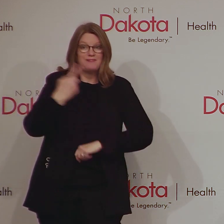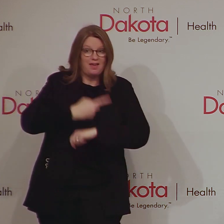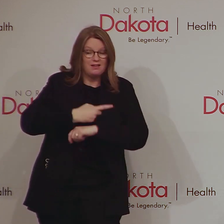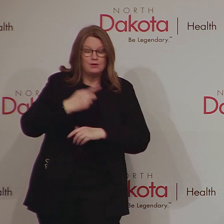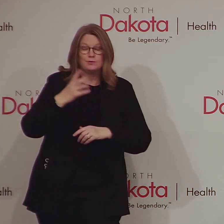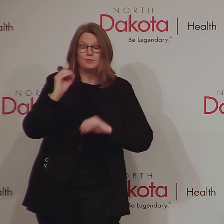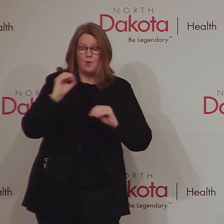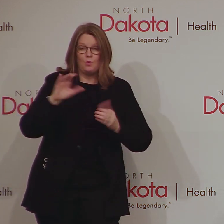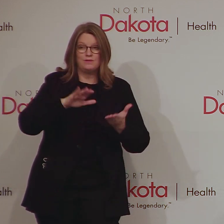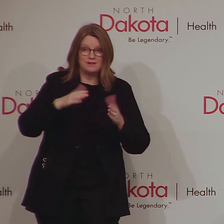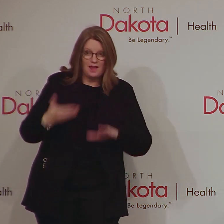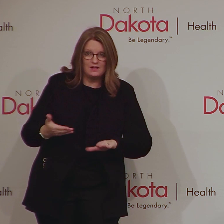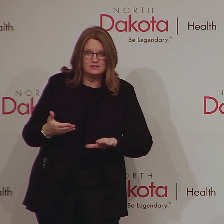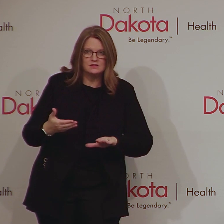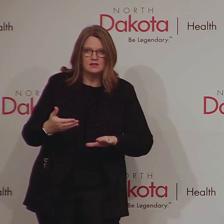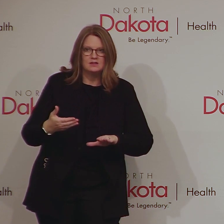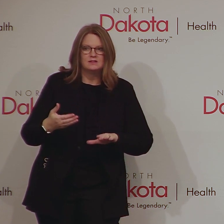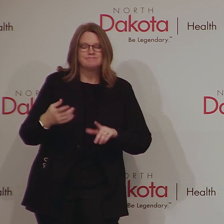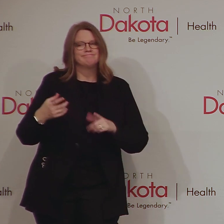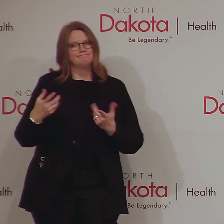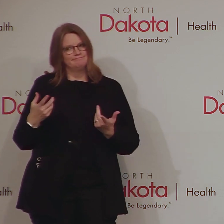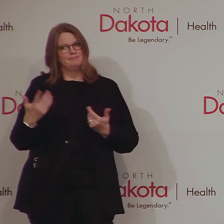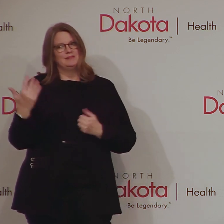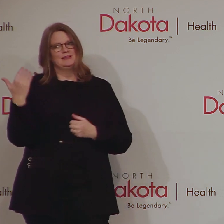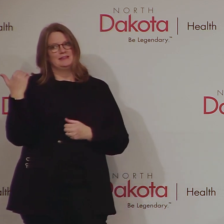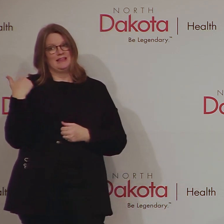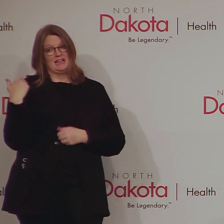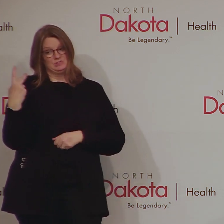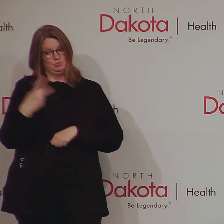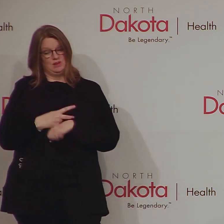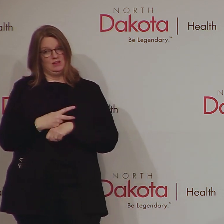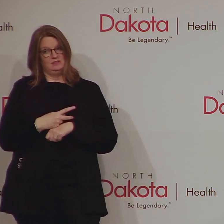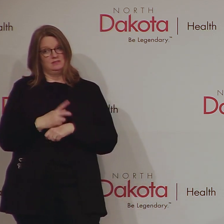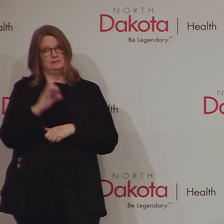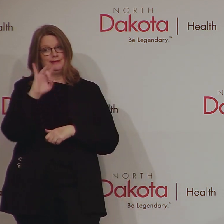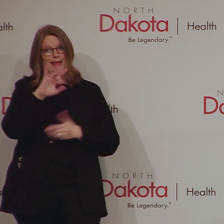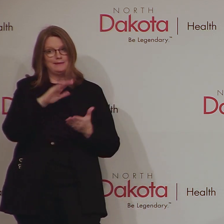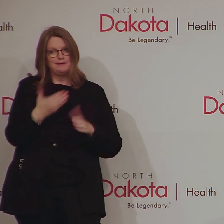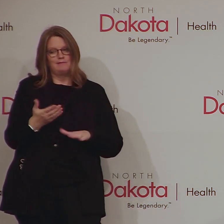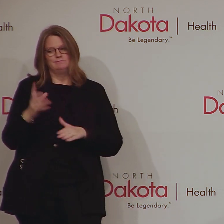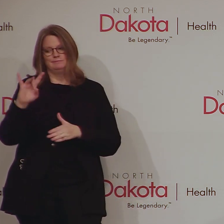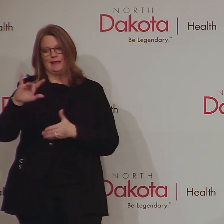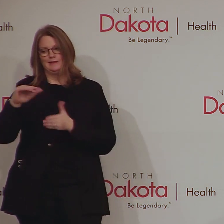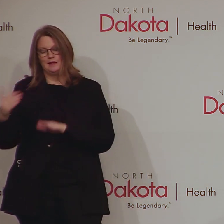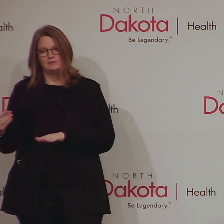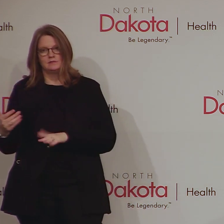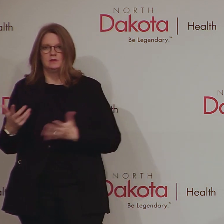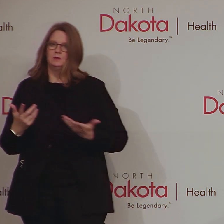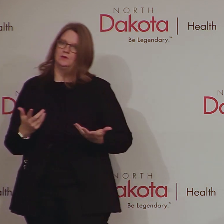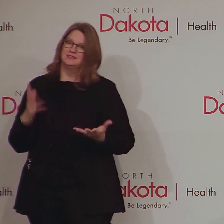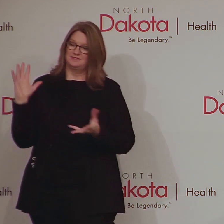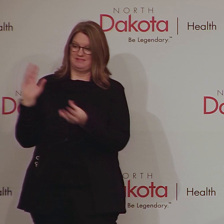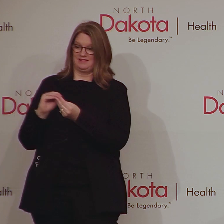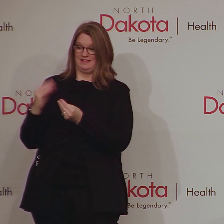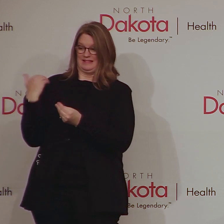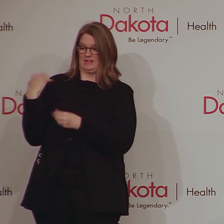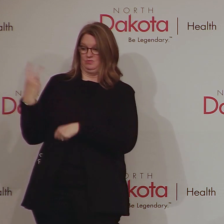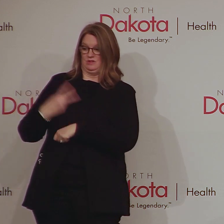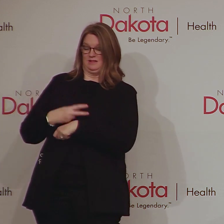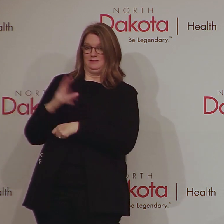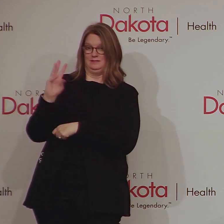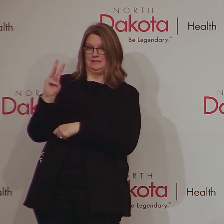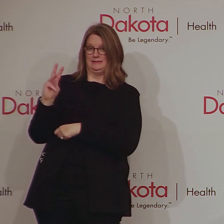see. We have reported 8 deaths each of the last 2 days. And as always, our hearts go out to the family and friends of